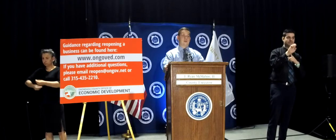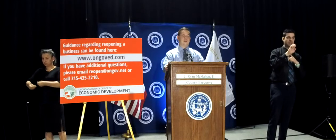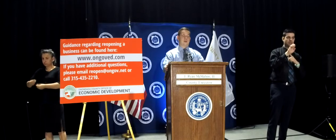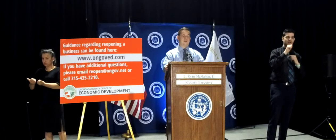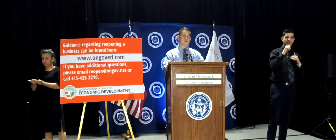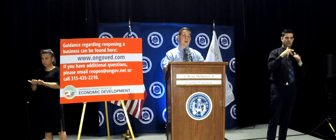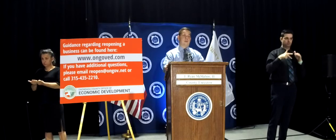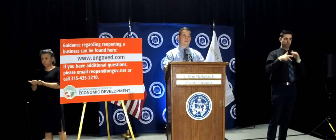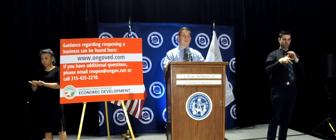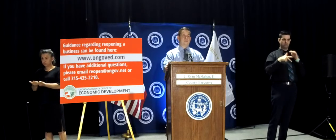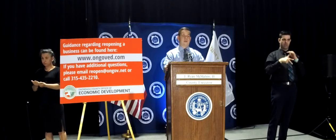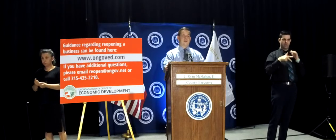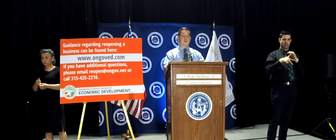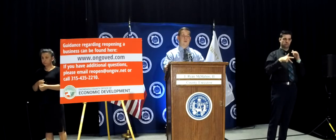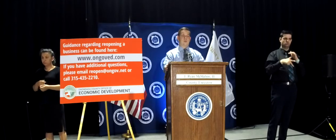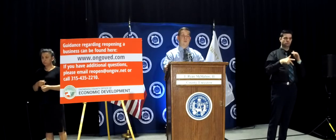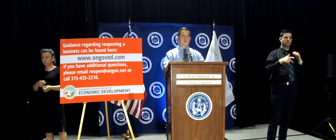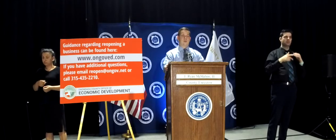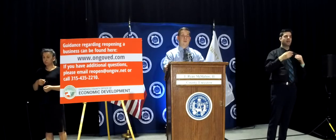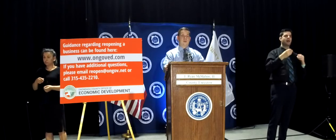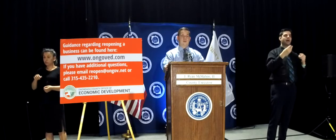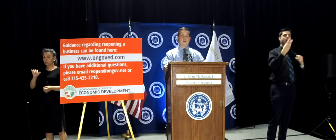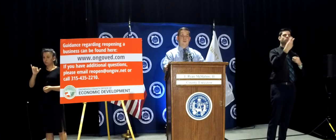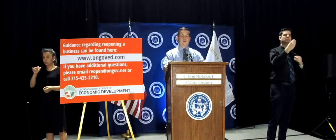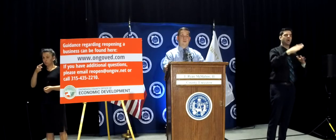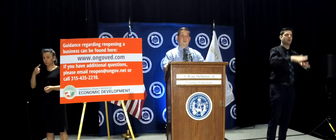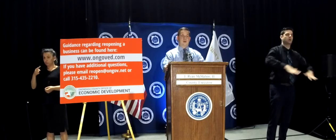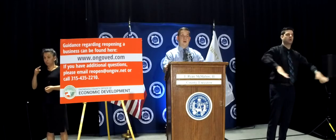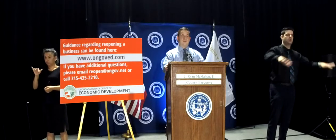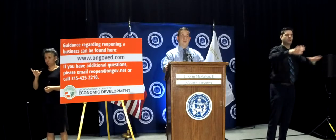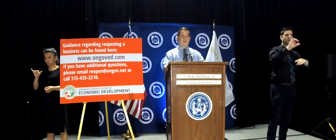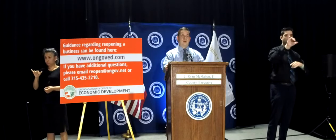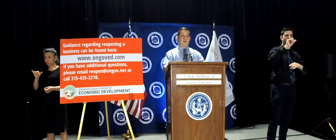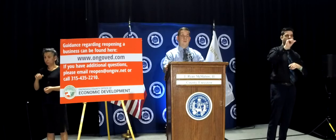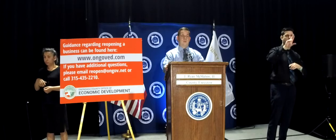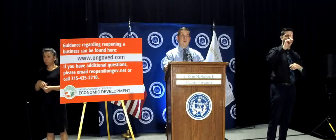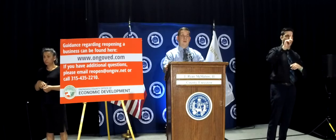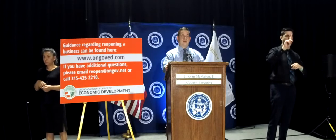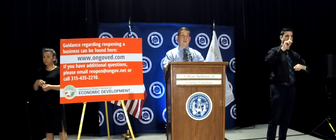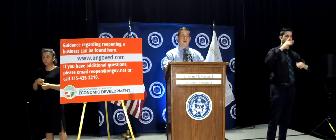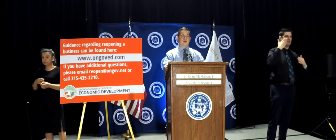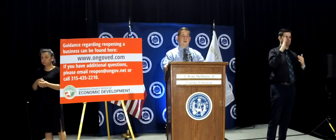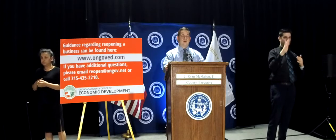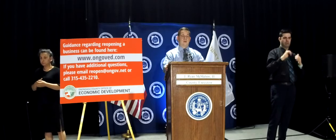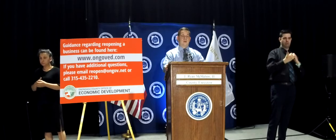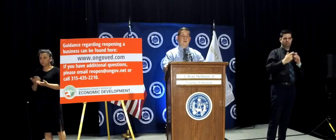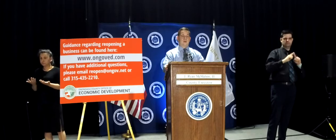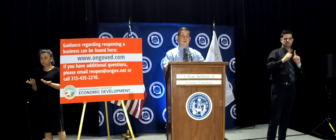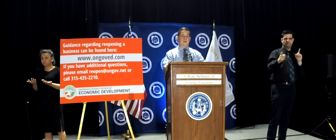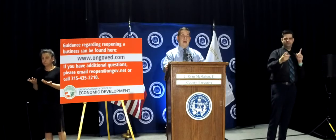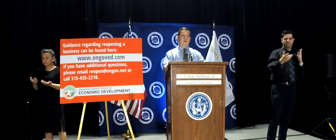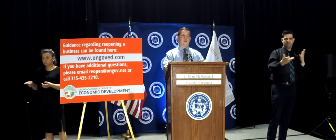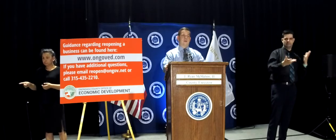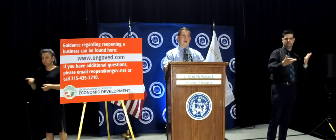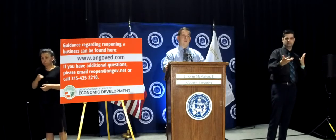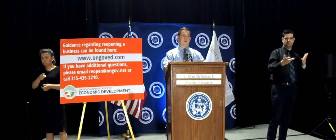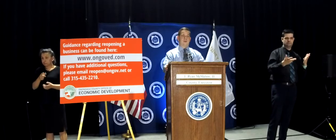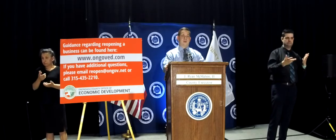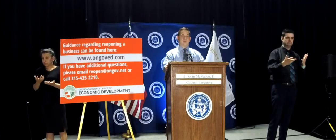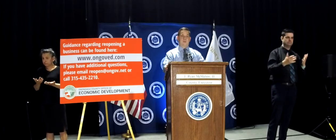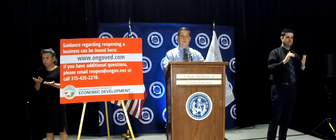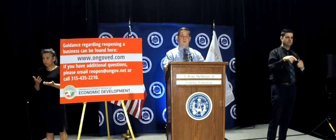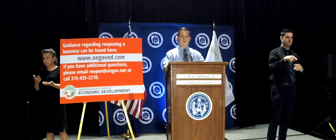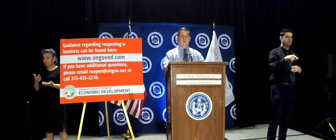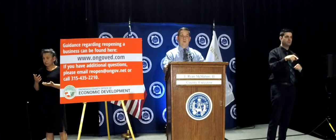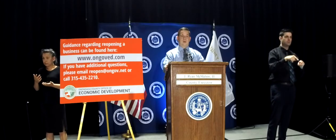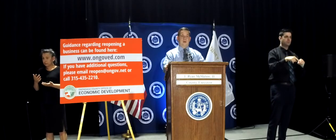they are yard sales. I don't know the difference, but that they are not going to have more than